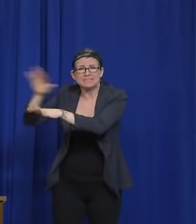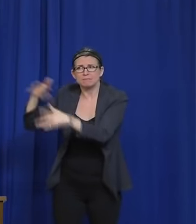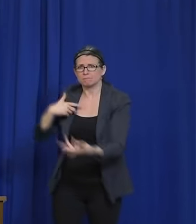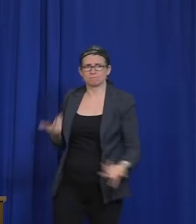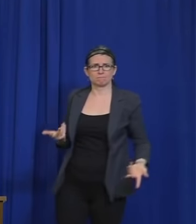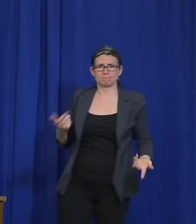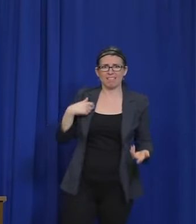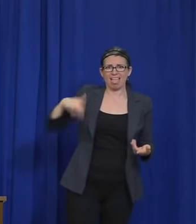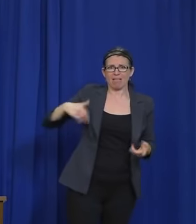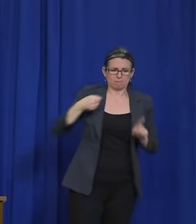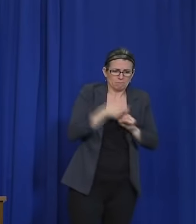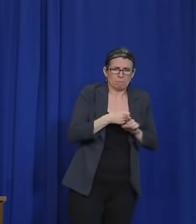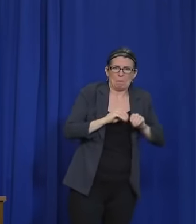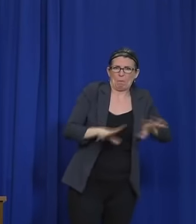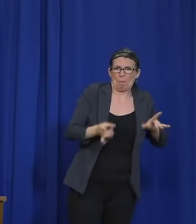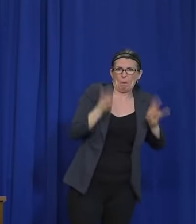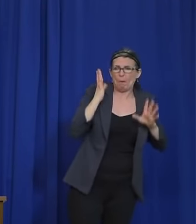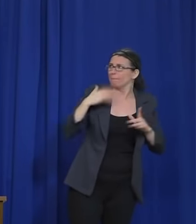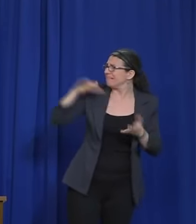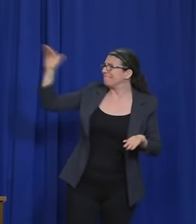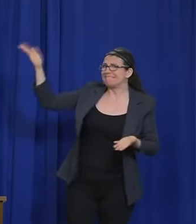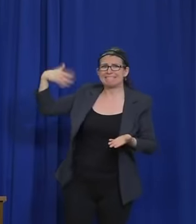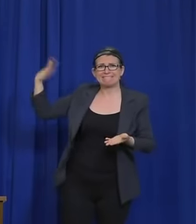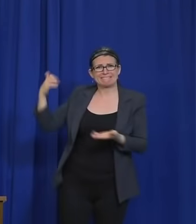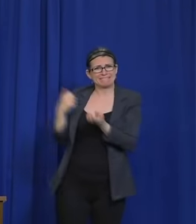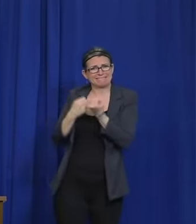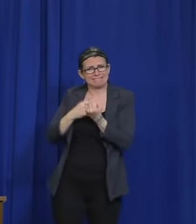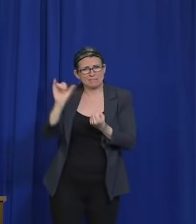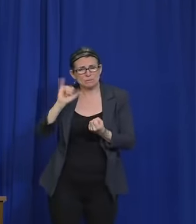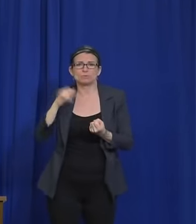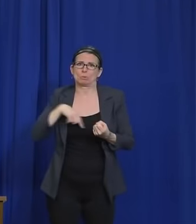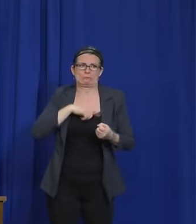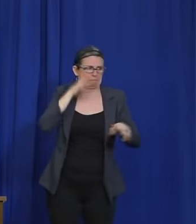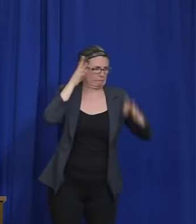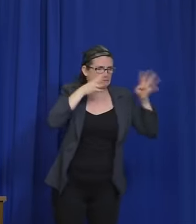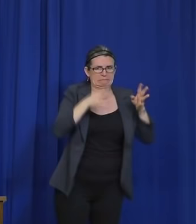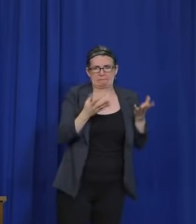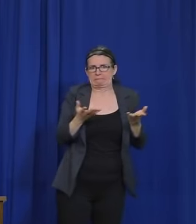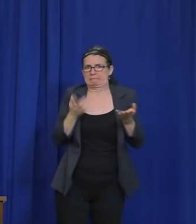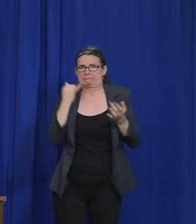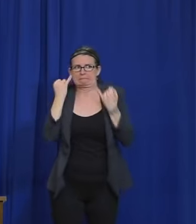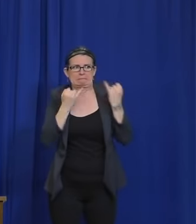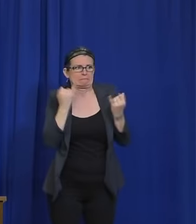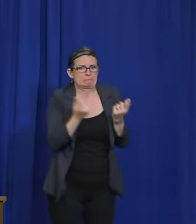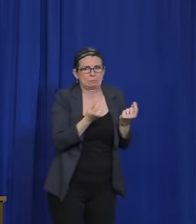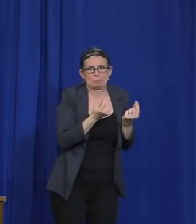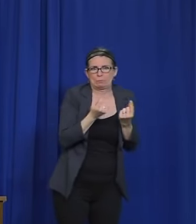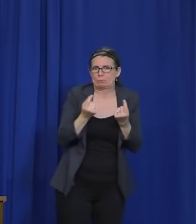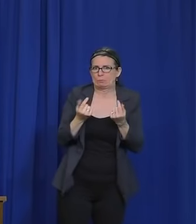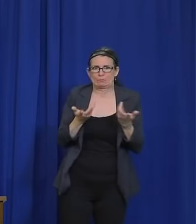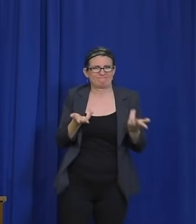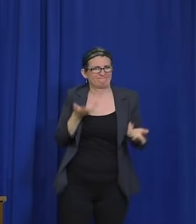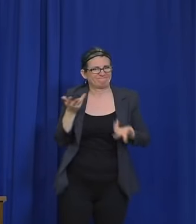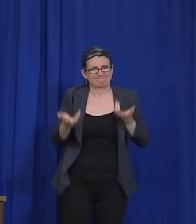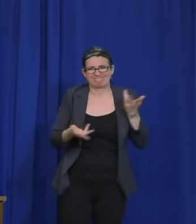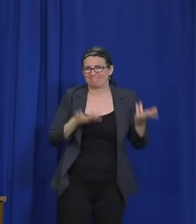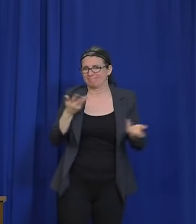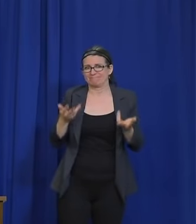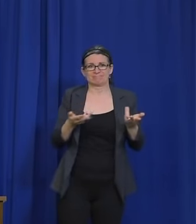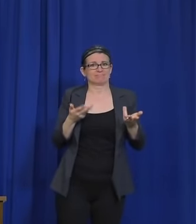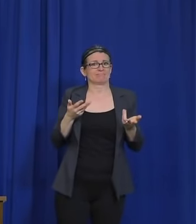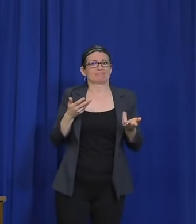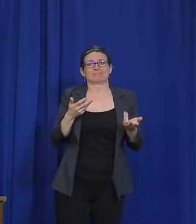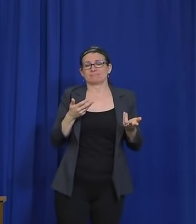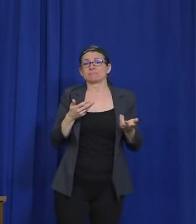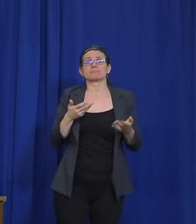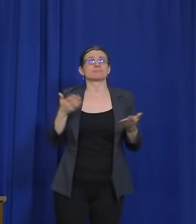trying to figure out how we use innovation to get there. Can we find new partners? Can we use some of the rapid testing capacity